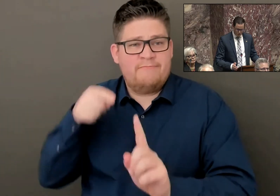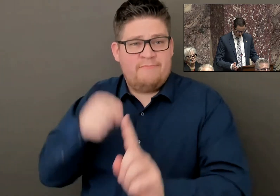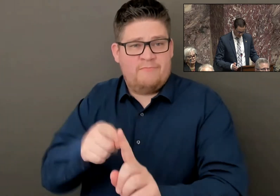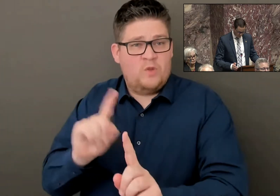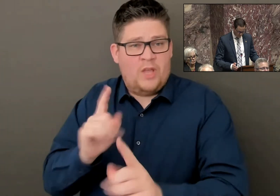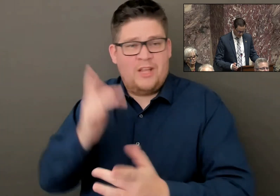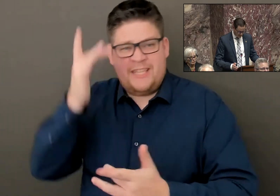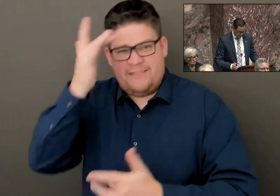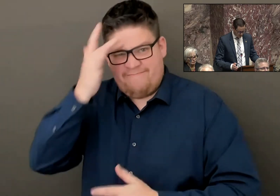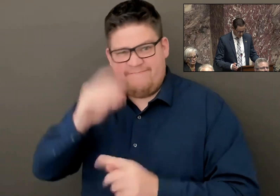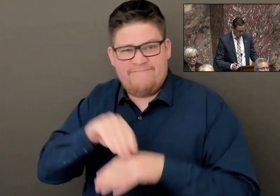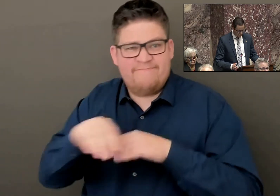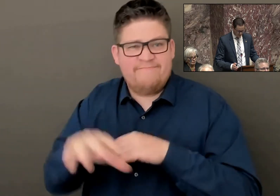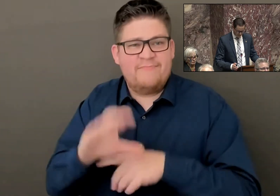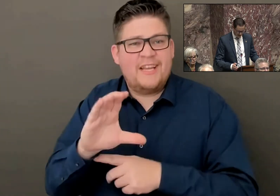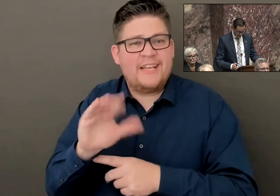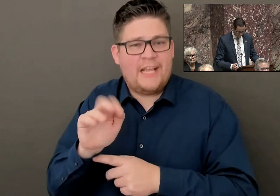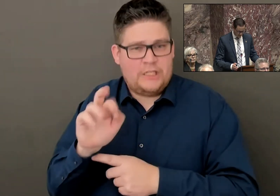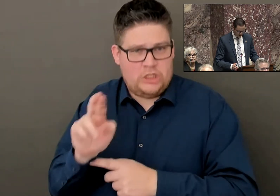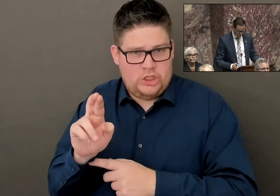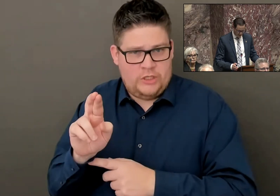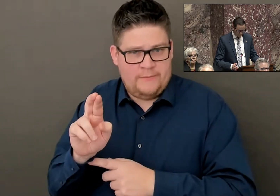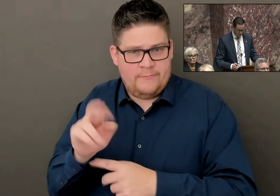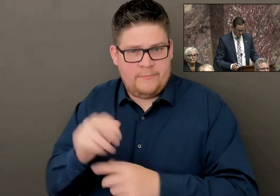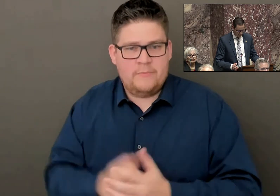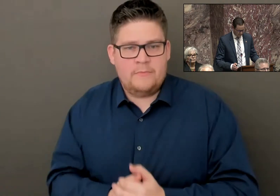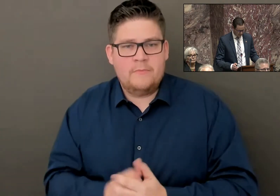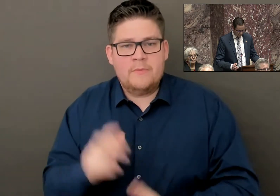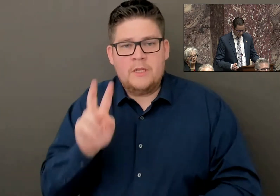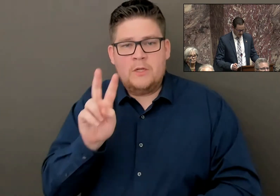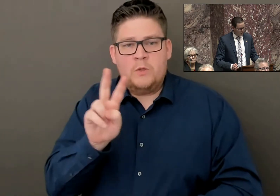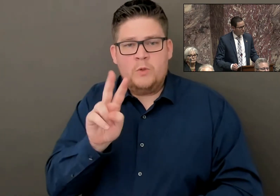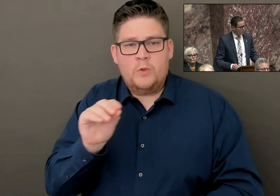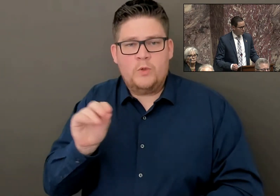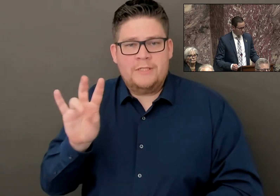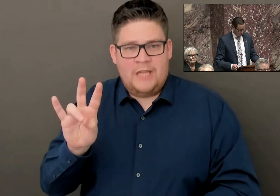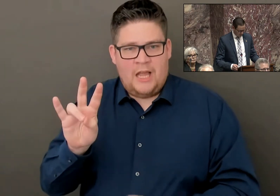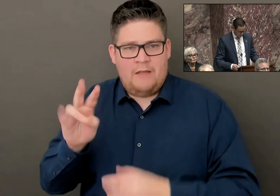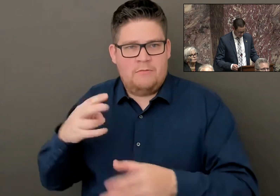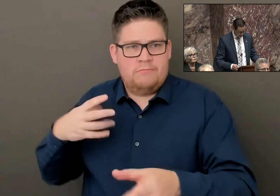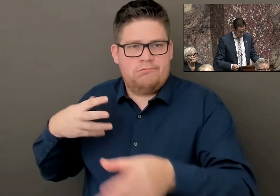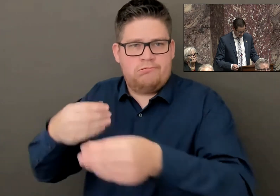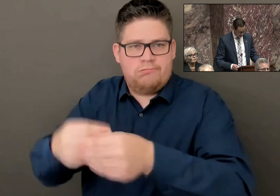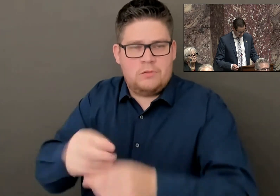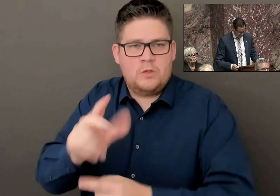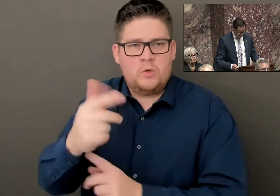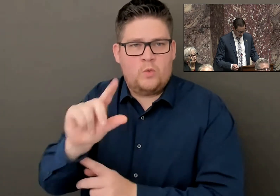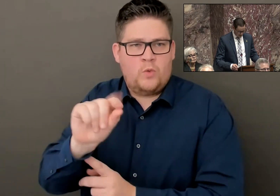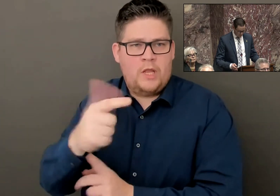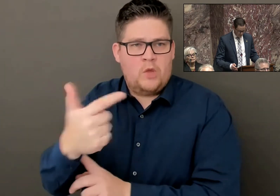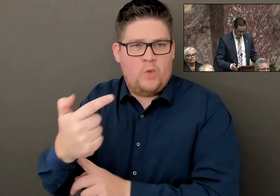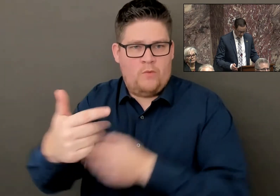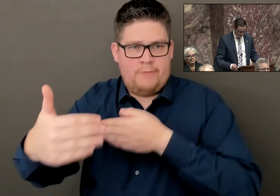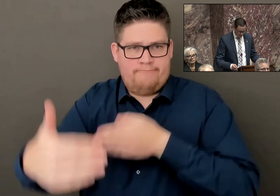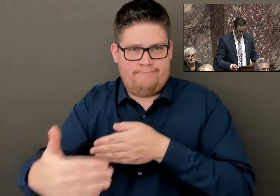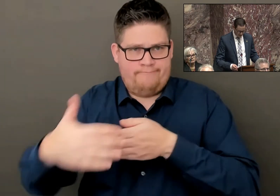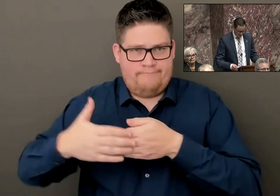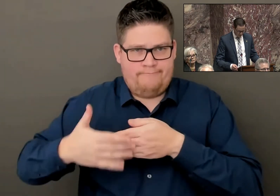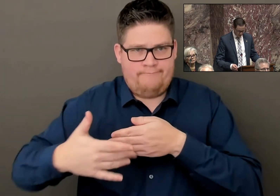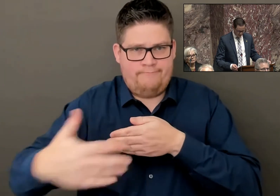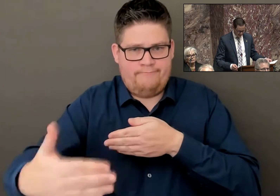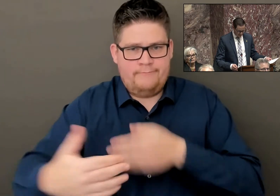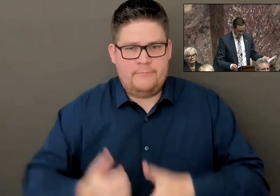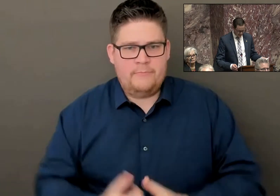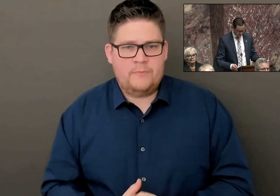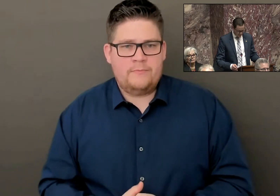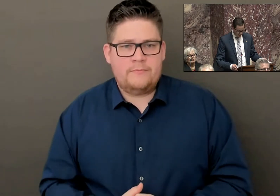this legislature for the expansion of presumptive cancer legislation for firefighters under the Workers' Compensation Act. And that's why many of us here in this House